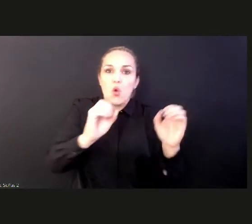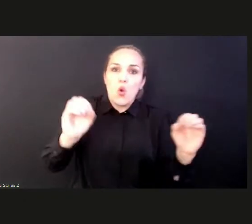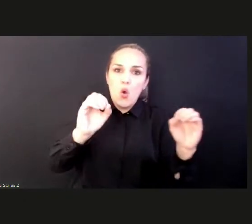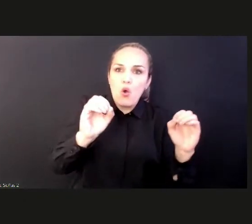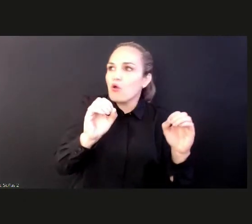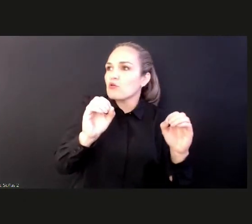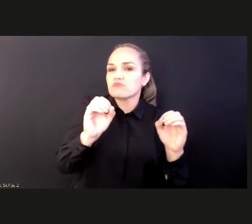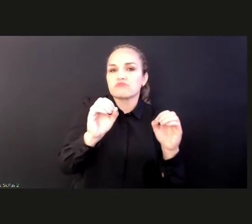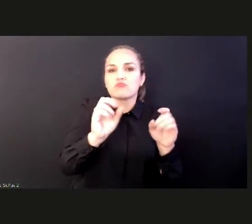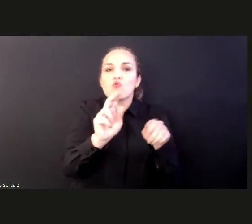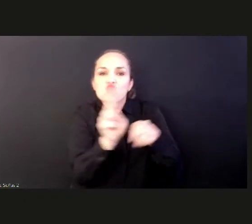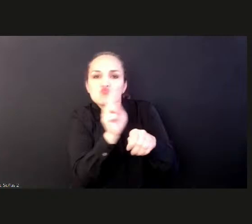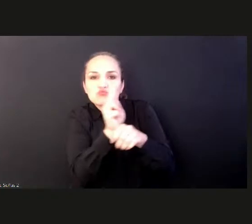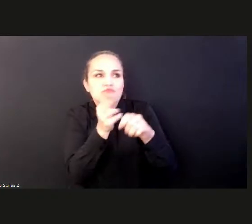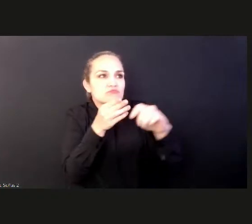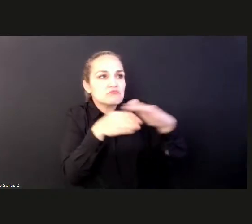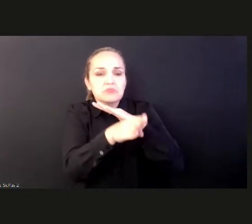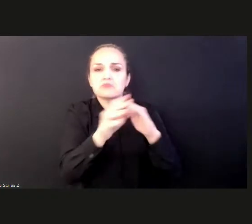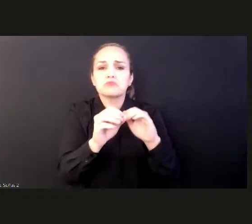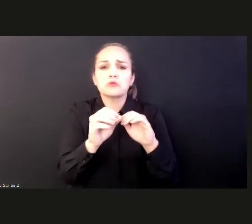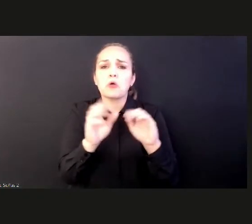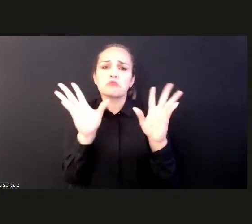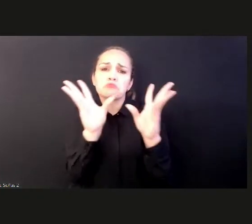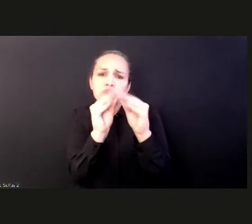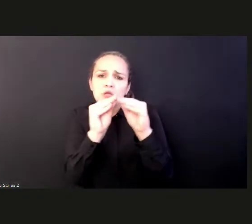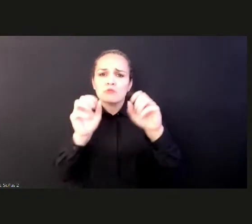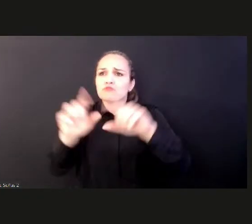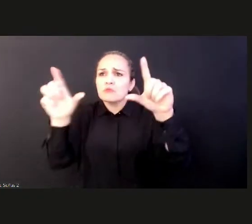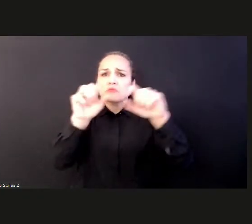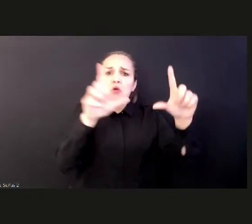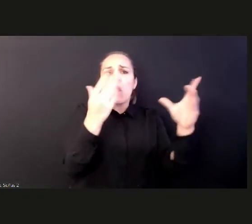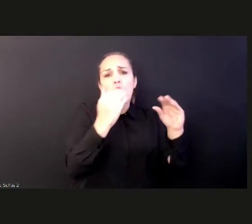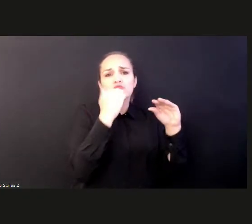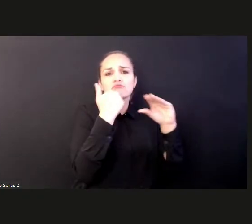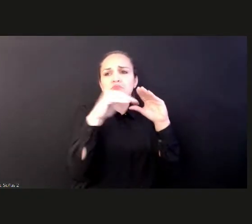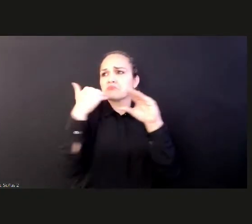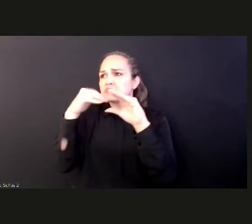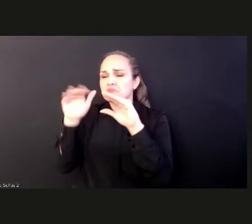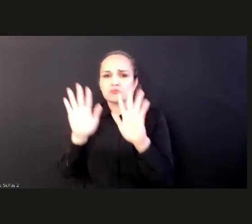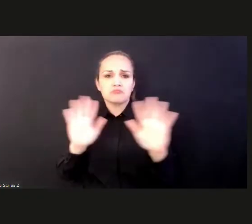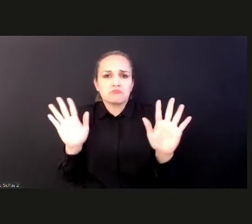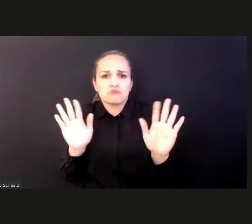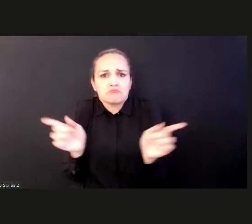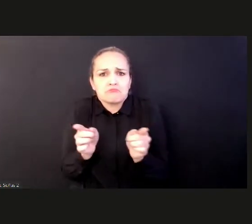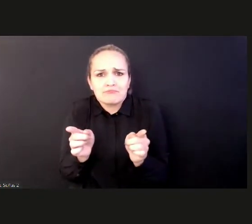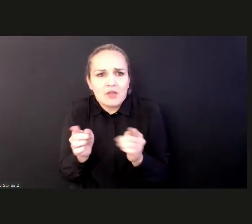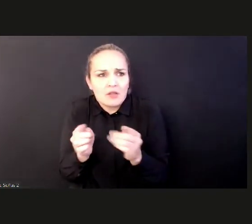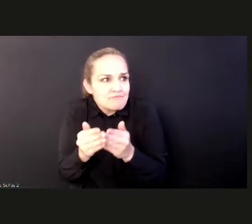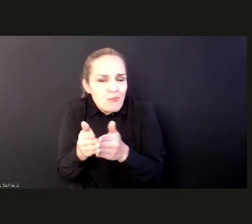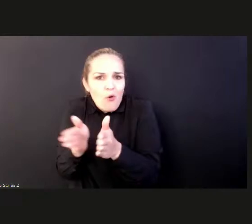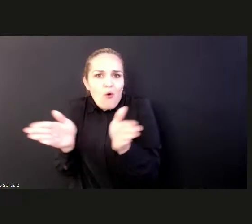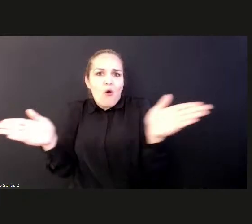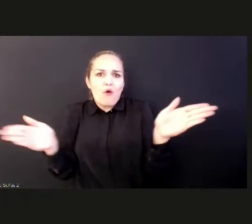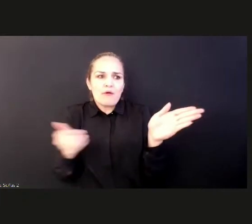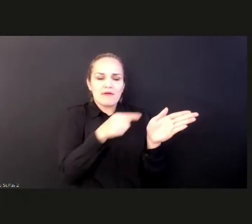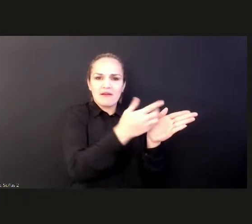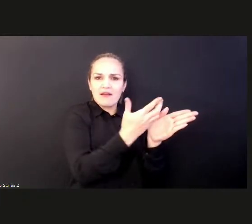of digital tools produced in other regions in a market that is showing monopolistic